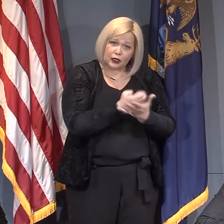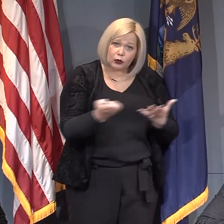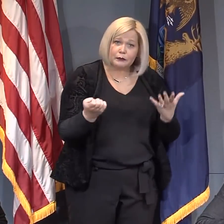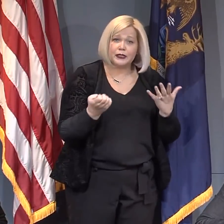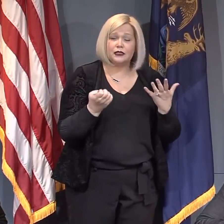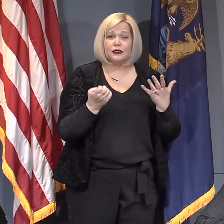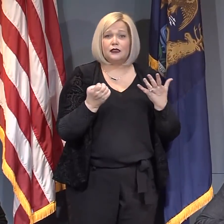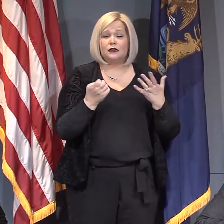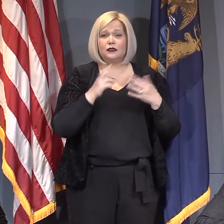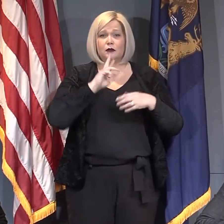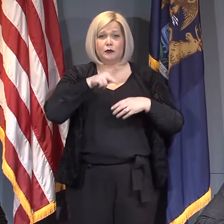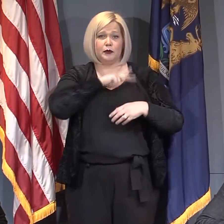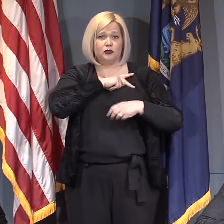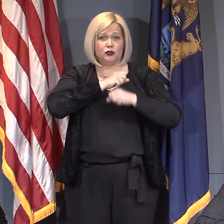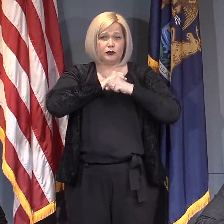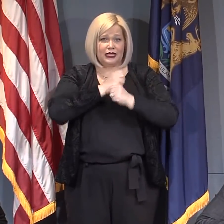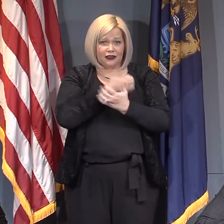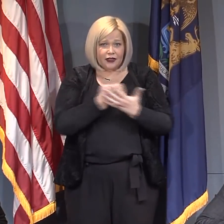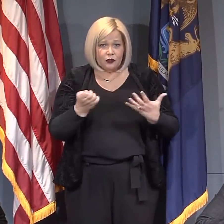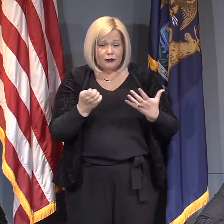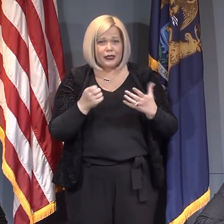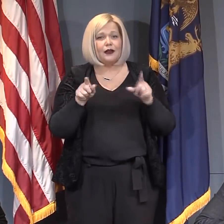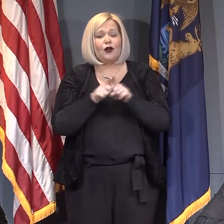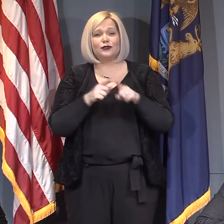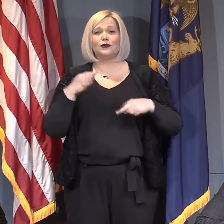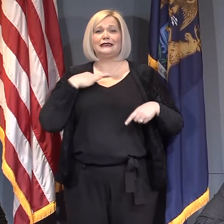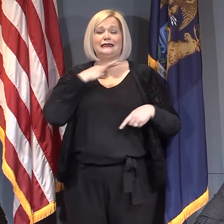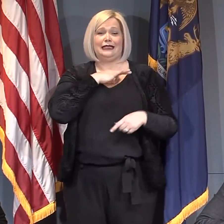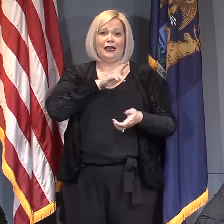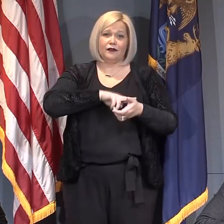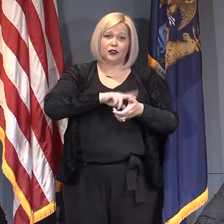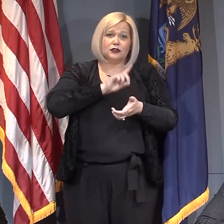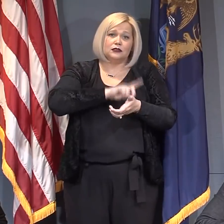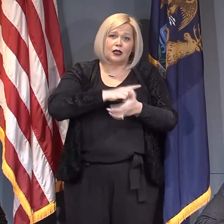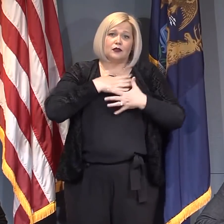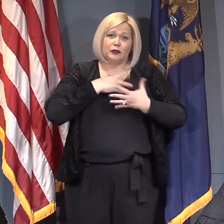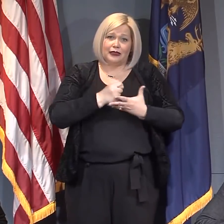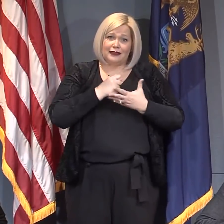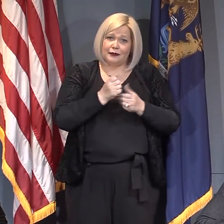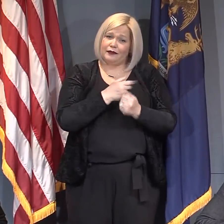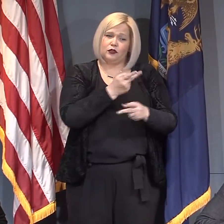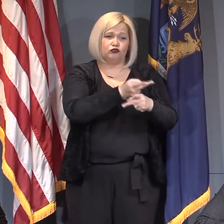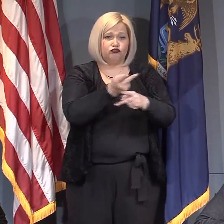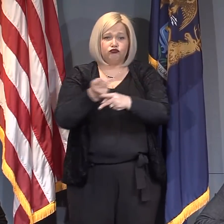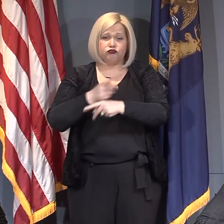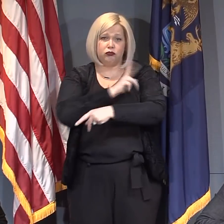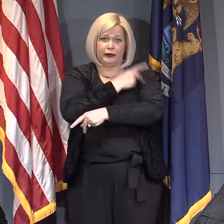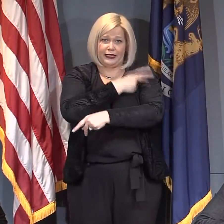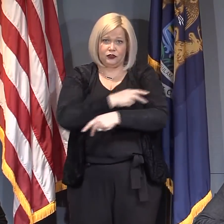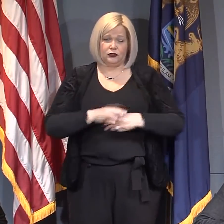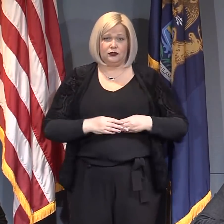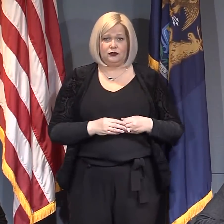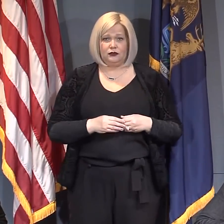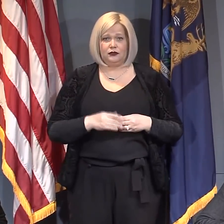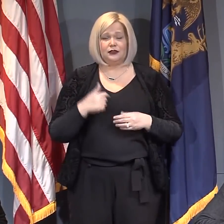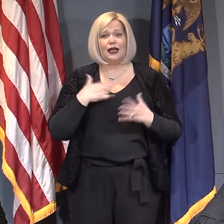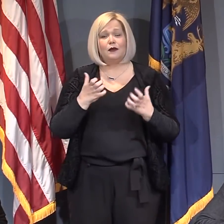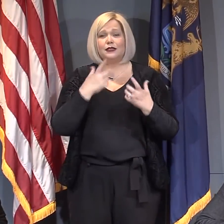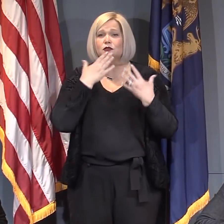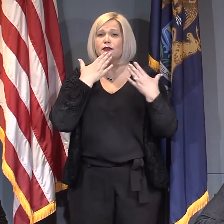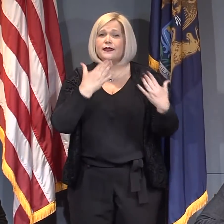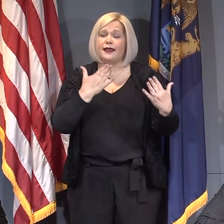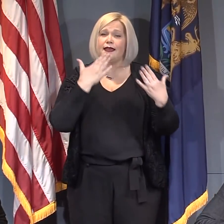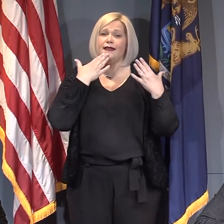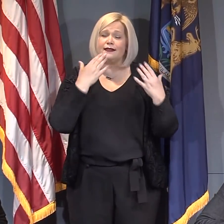equipment, PPE, and also staff to take care of patients. I'd like to thank the thousands of